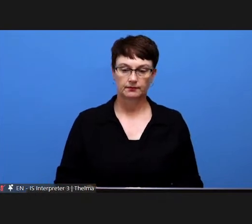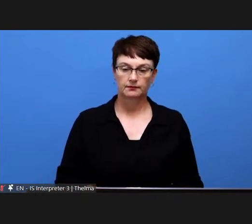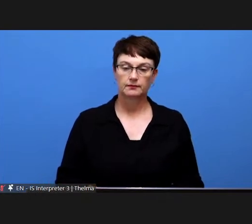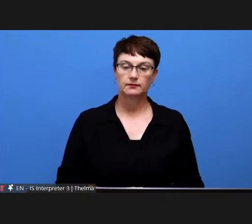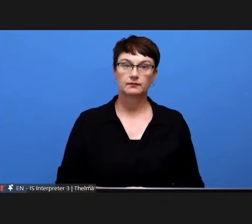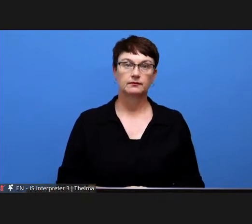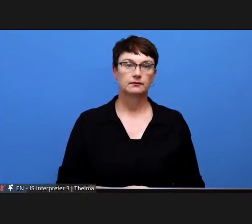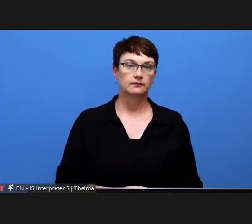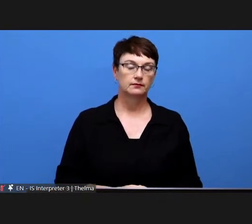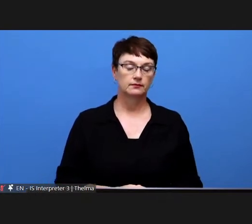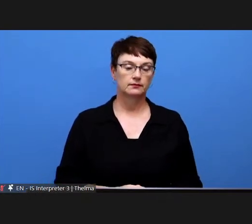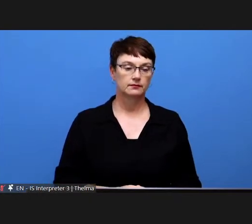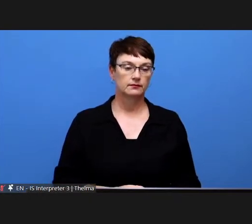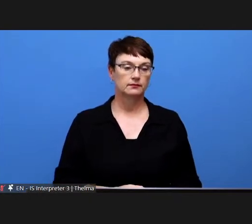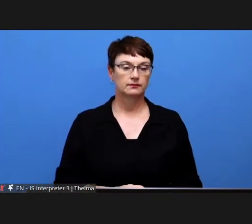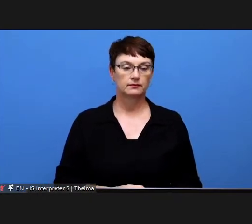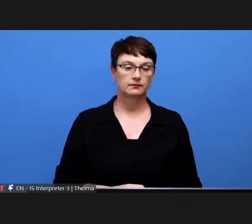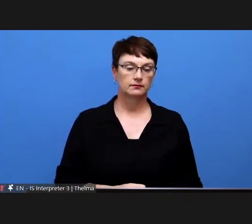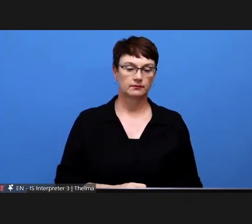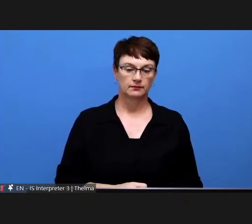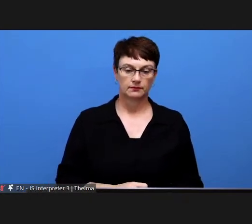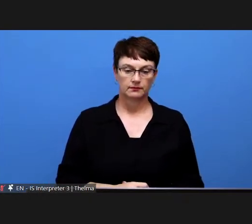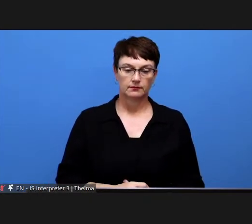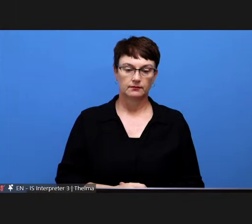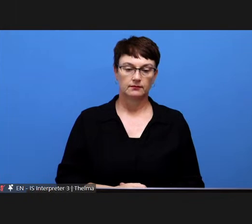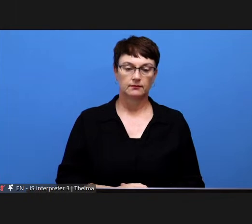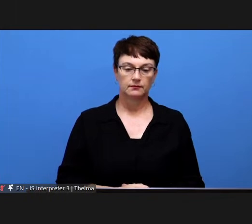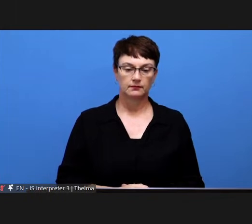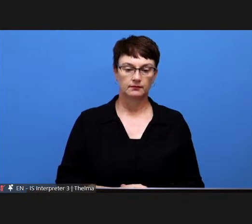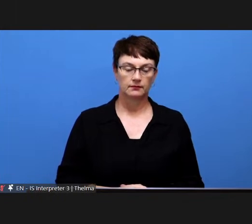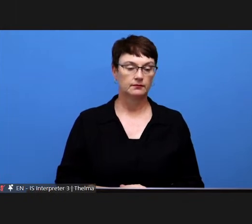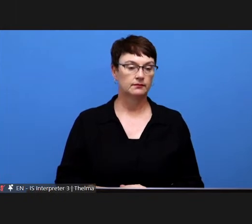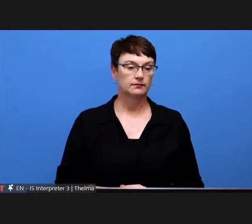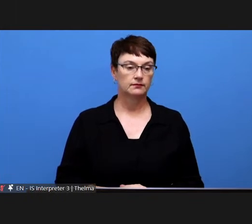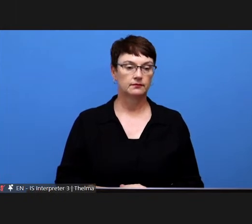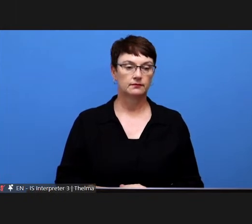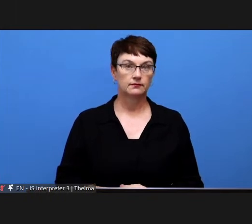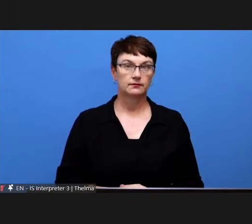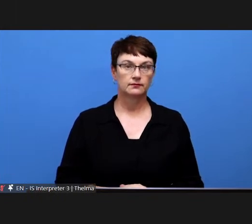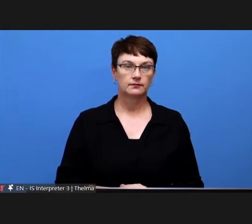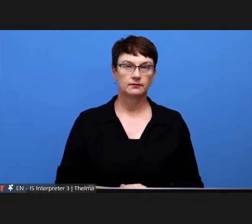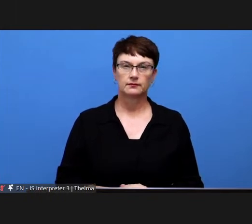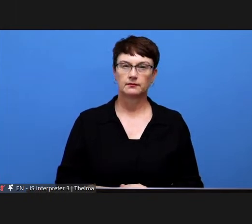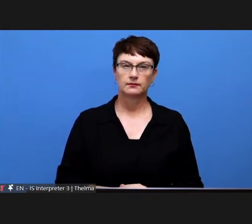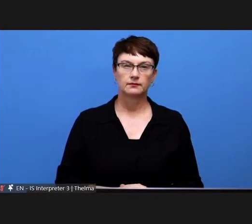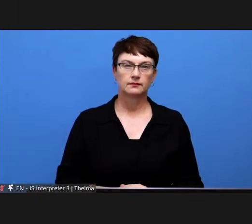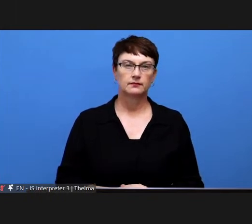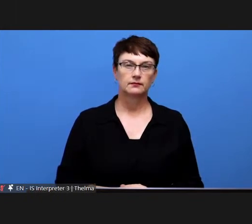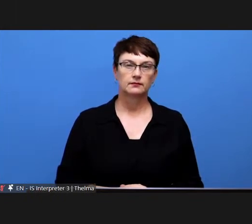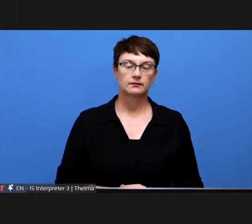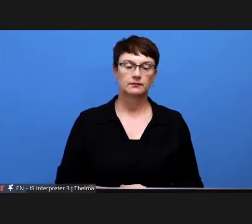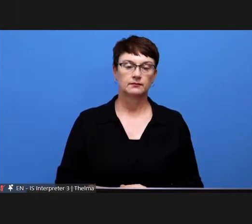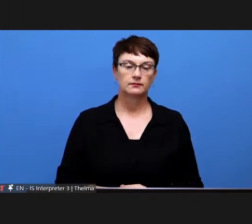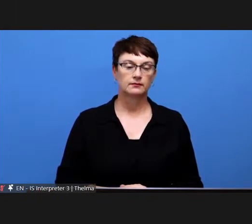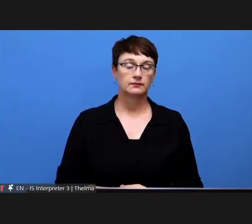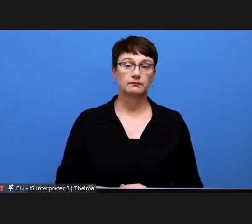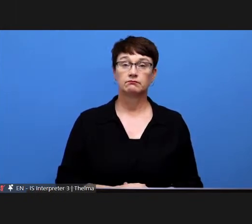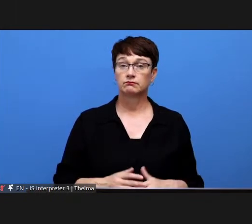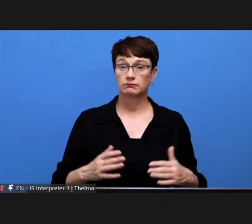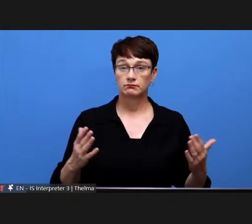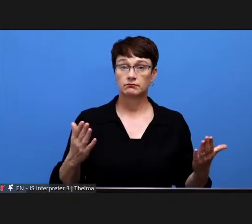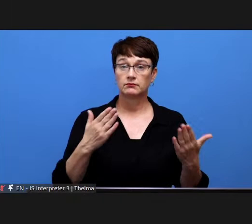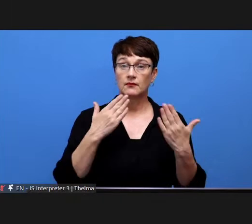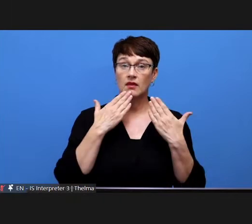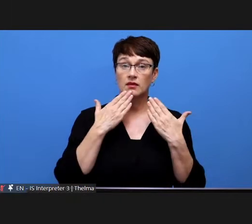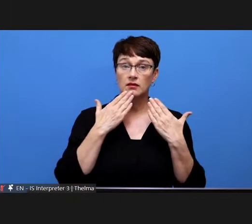Encore une fois, merci d'avoir pour la qualité de présentation. Donc, Thank you for that presentation.